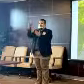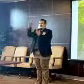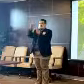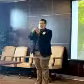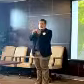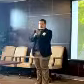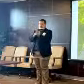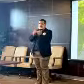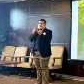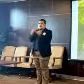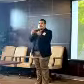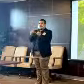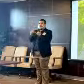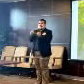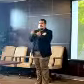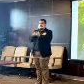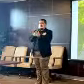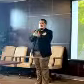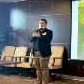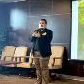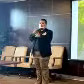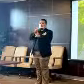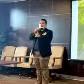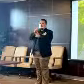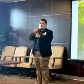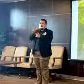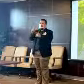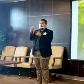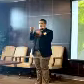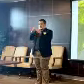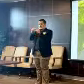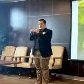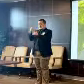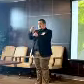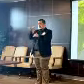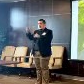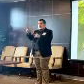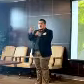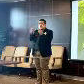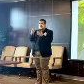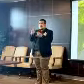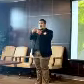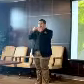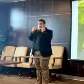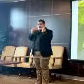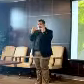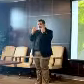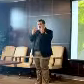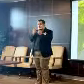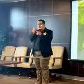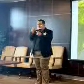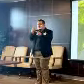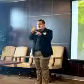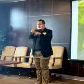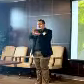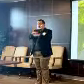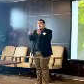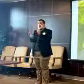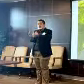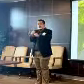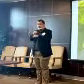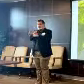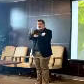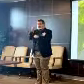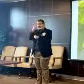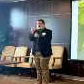thousands that is now shutting down halls left and right. Masking is a two-way street. It is most effective